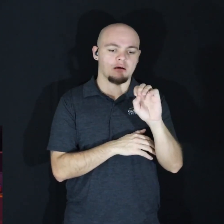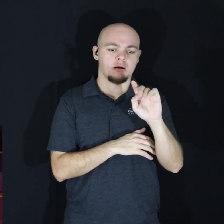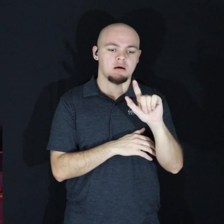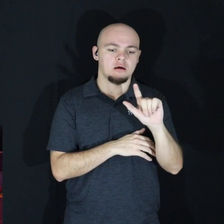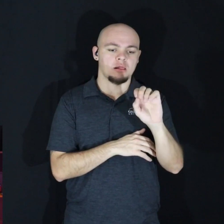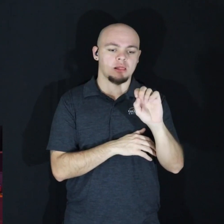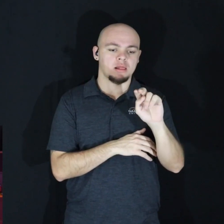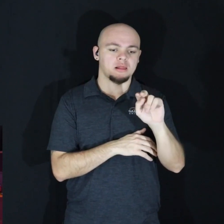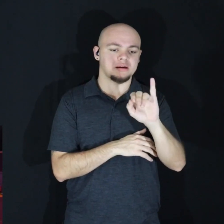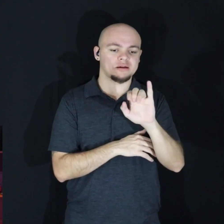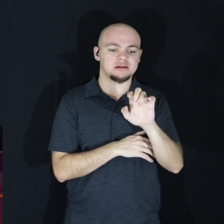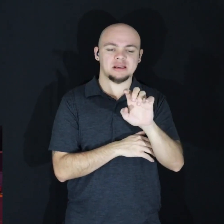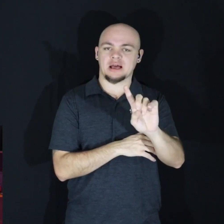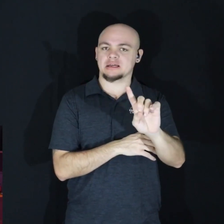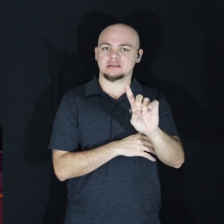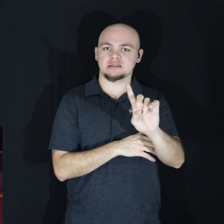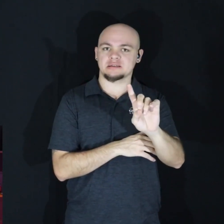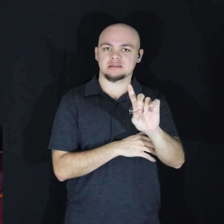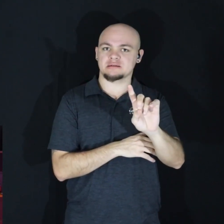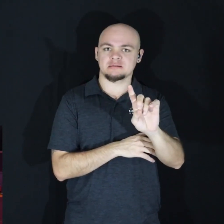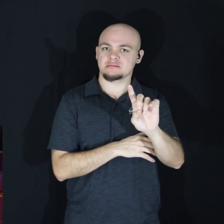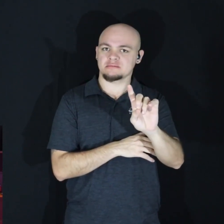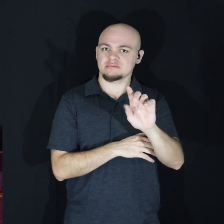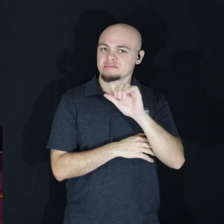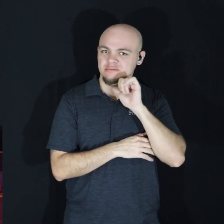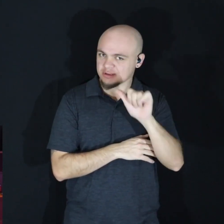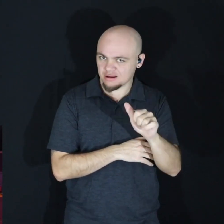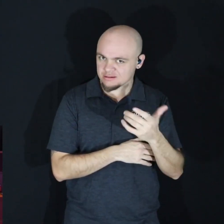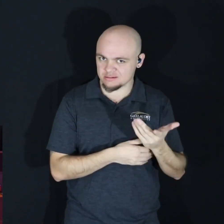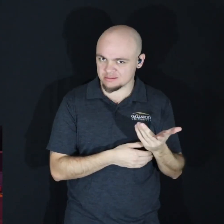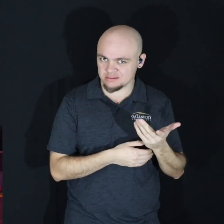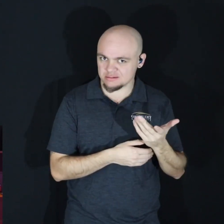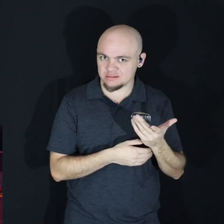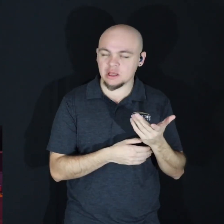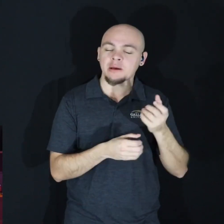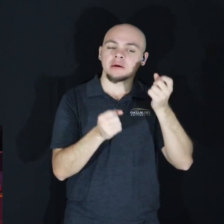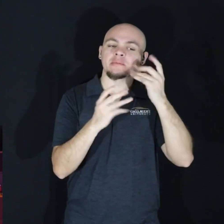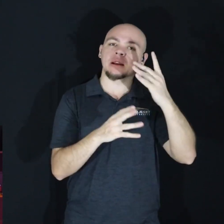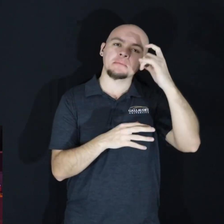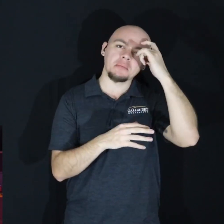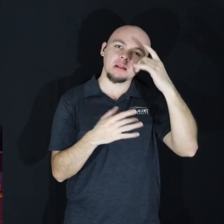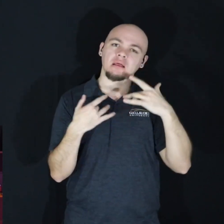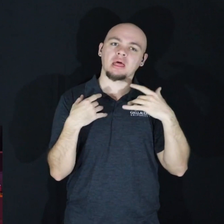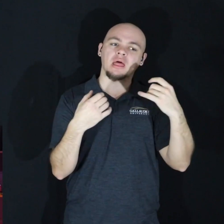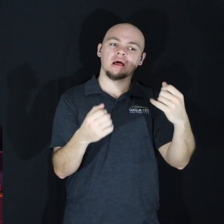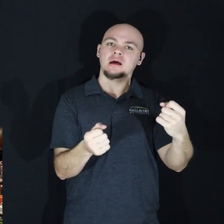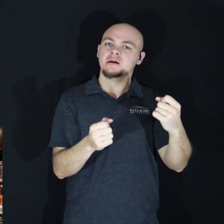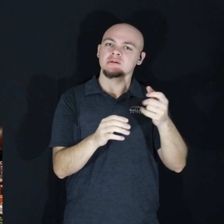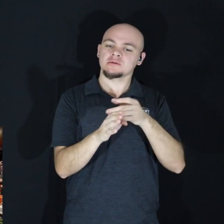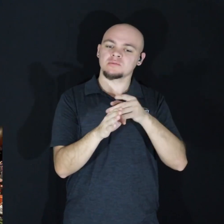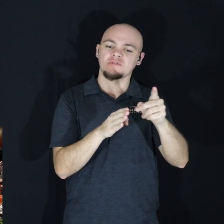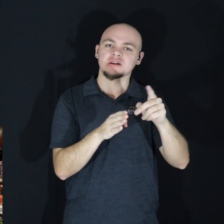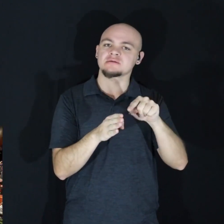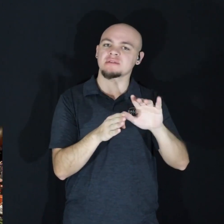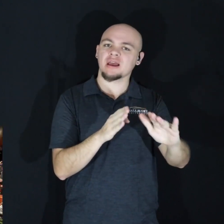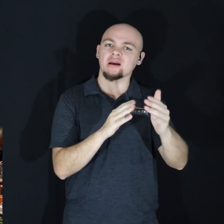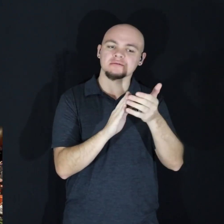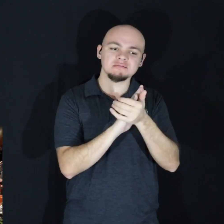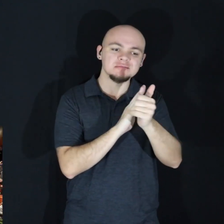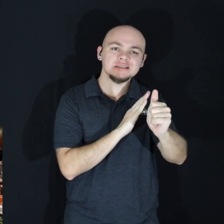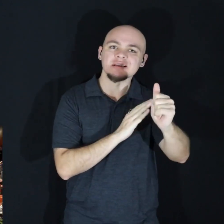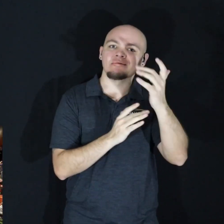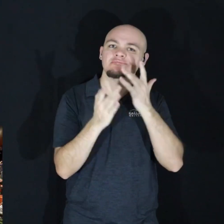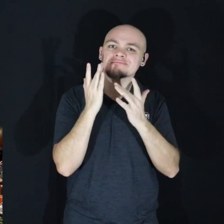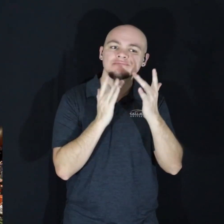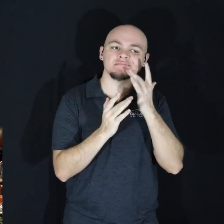put us into these positions to begin with. So many mental health professionals simply lack expertise in questions regarding